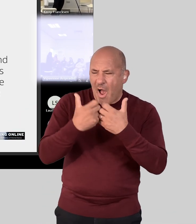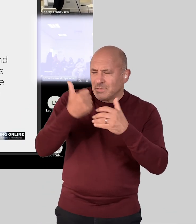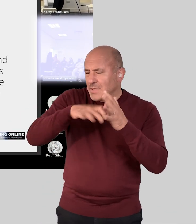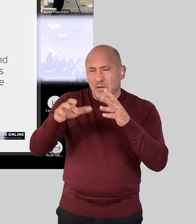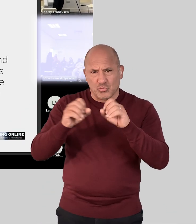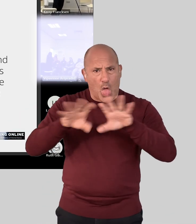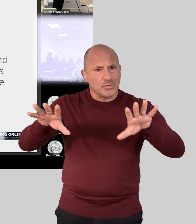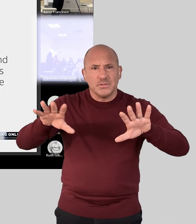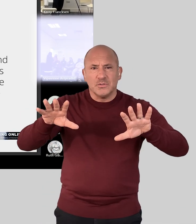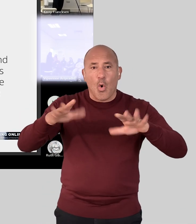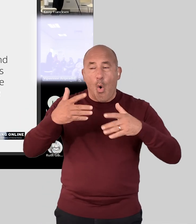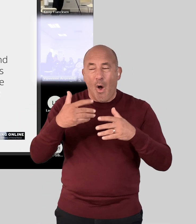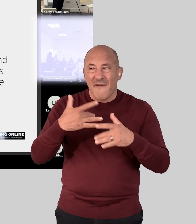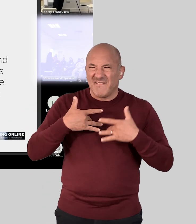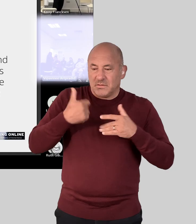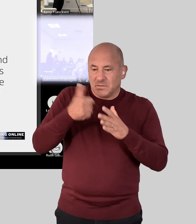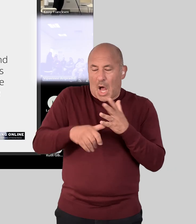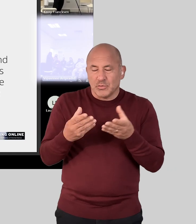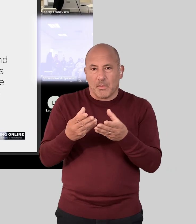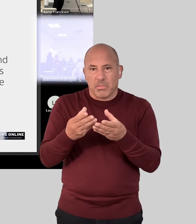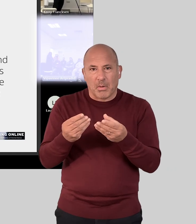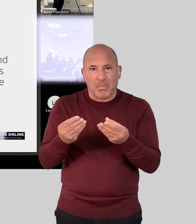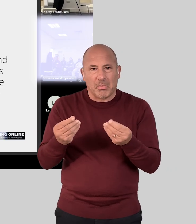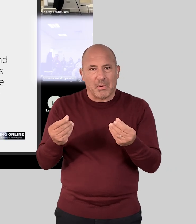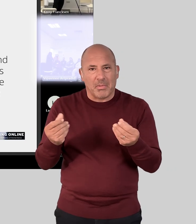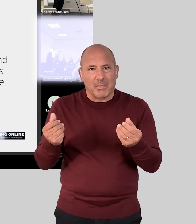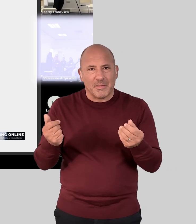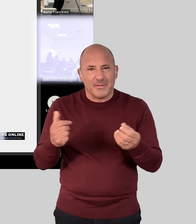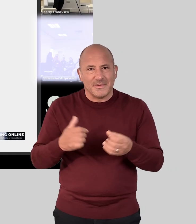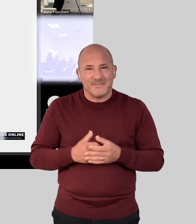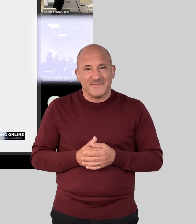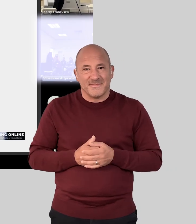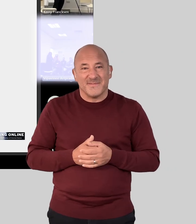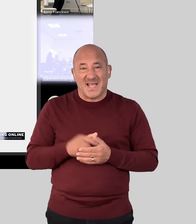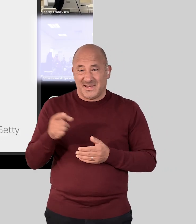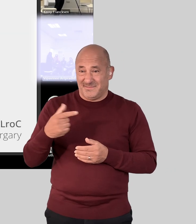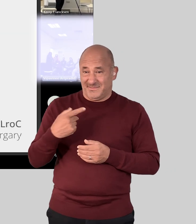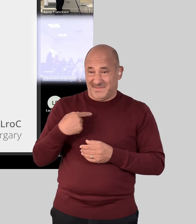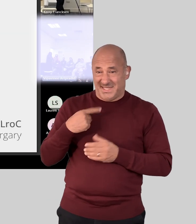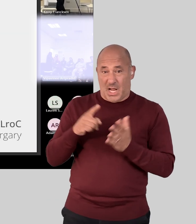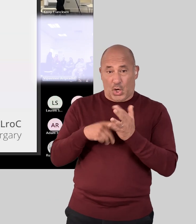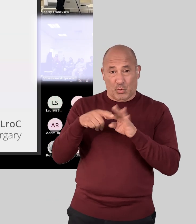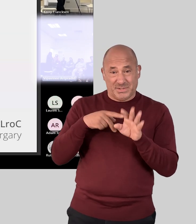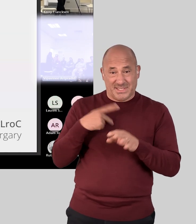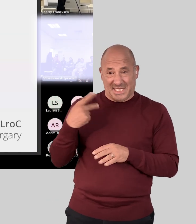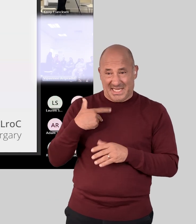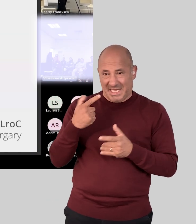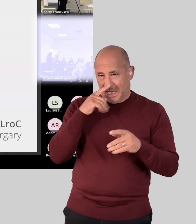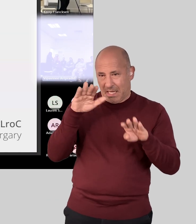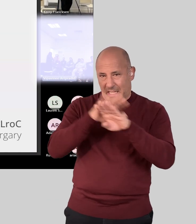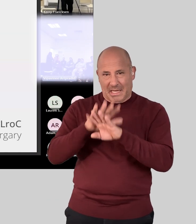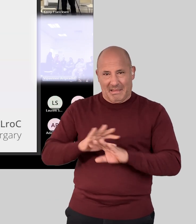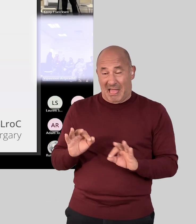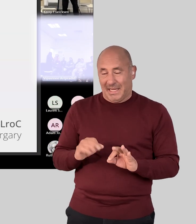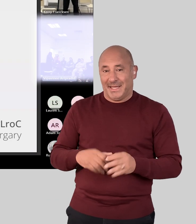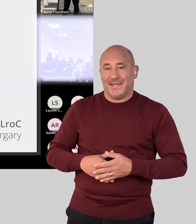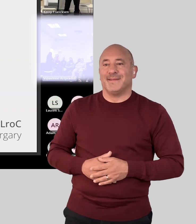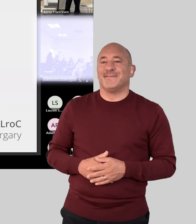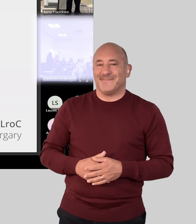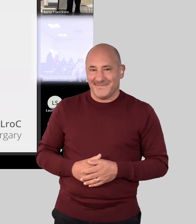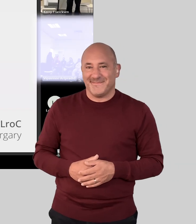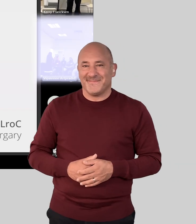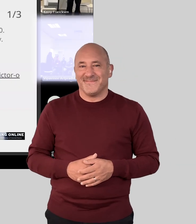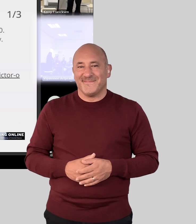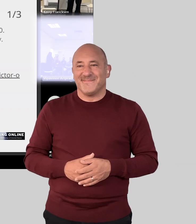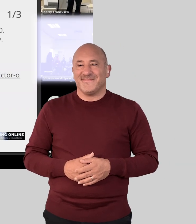its shape, that breaking takes its shape from, are lost, or at least start to feel a bit